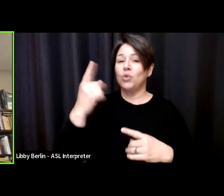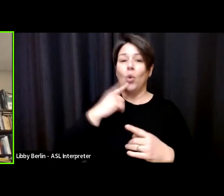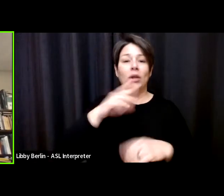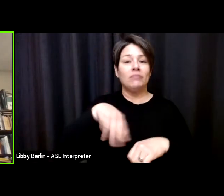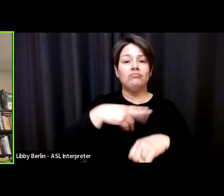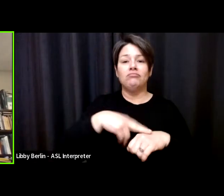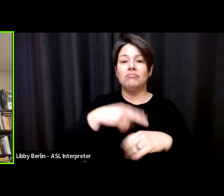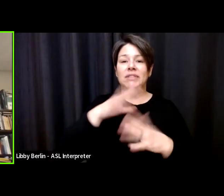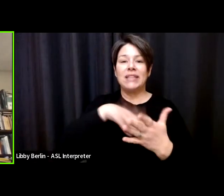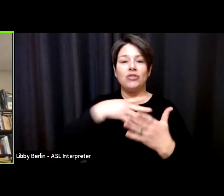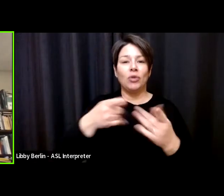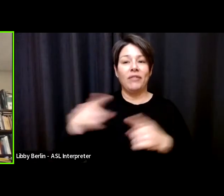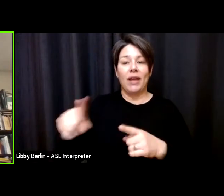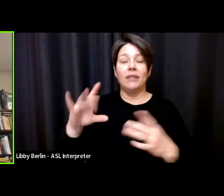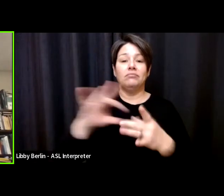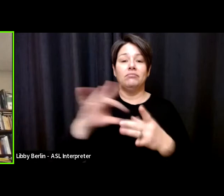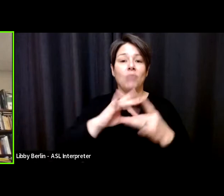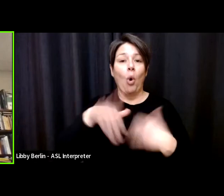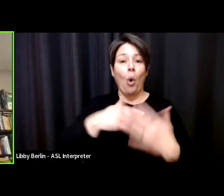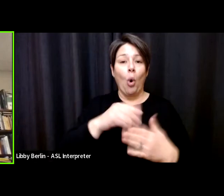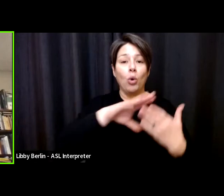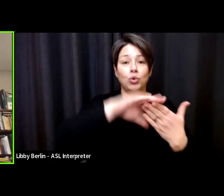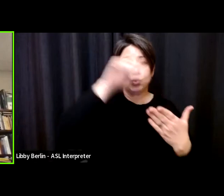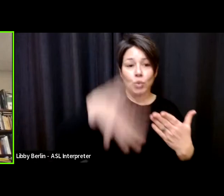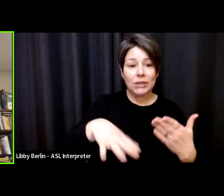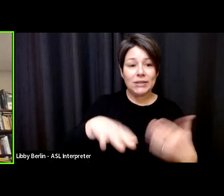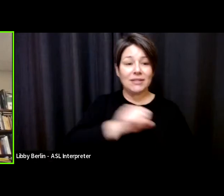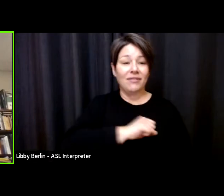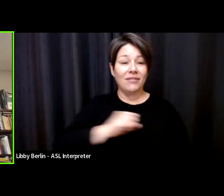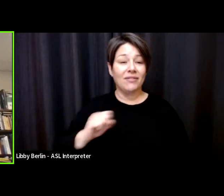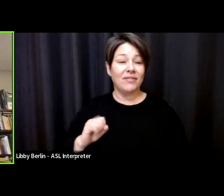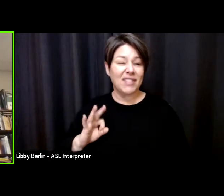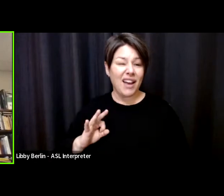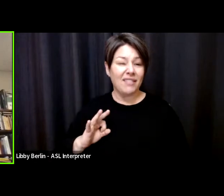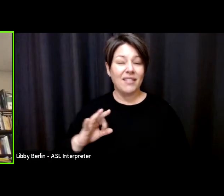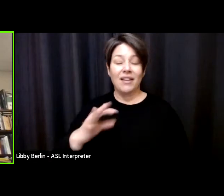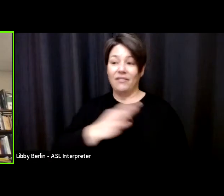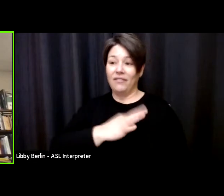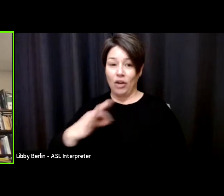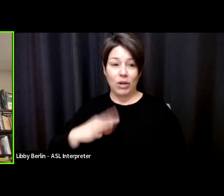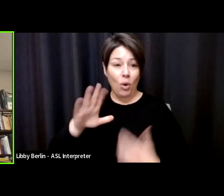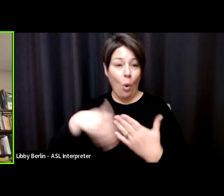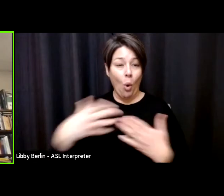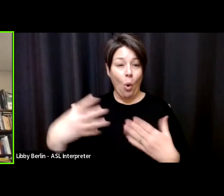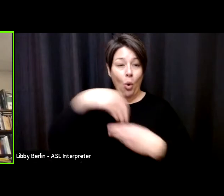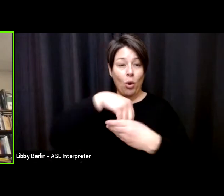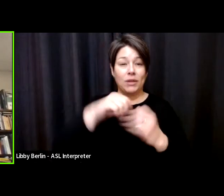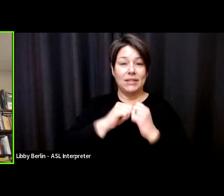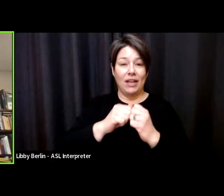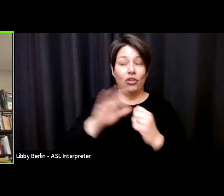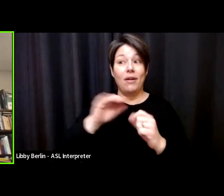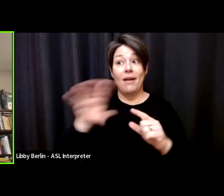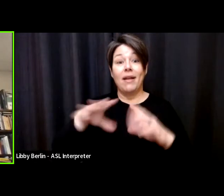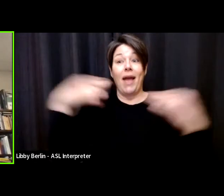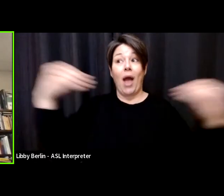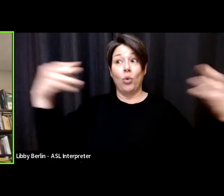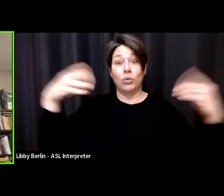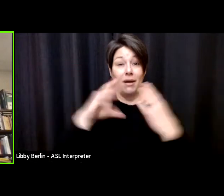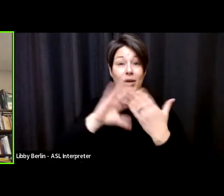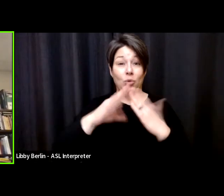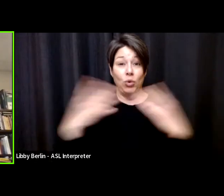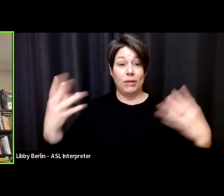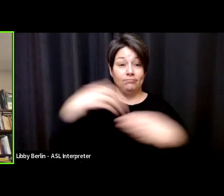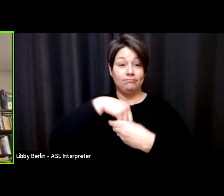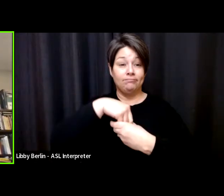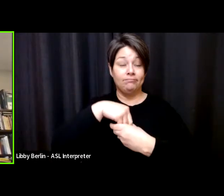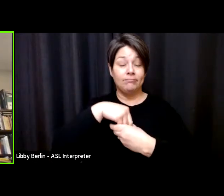that unites students, faculty, and staff, and invites the larger F&M community to join us. Throughout the